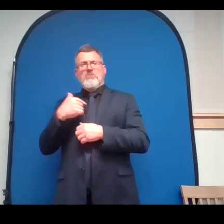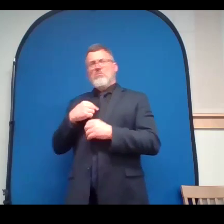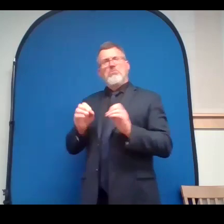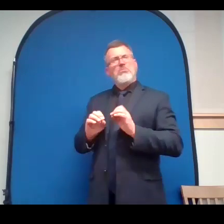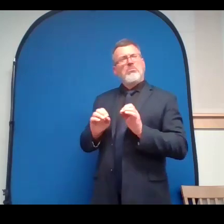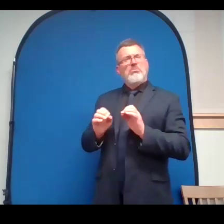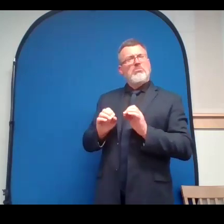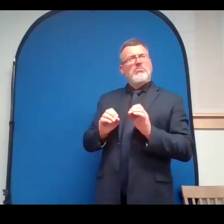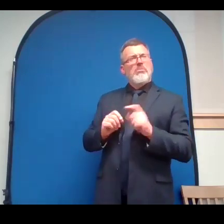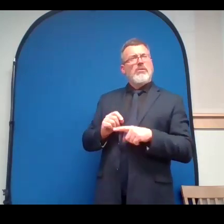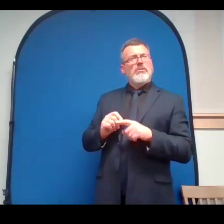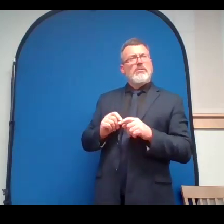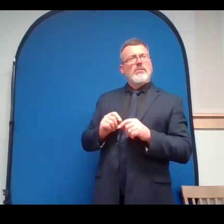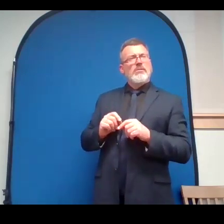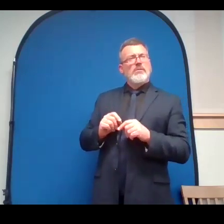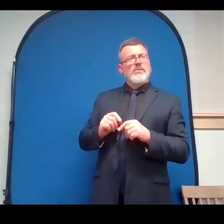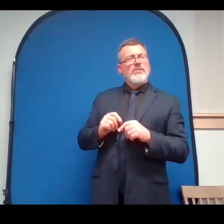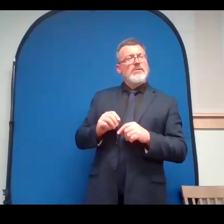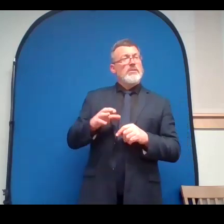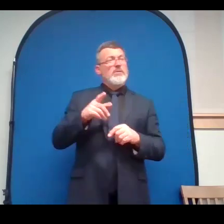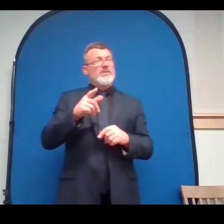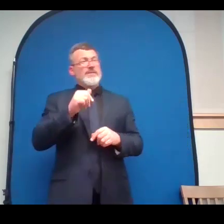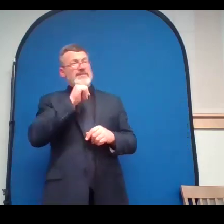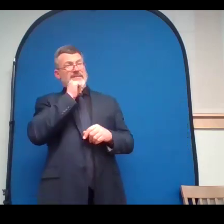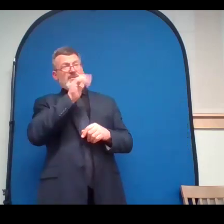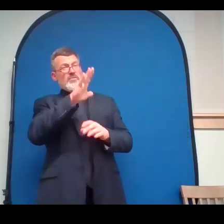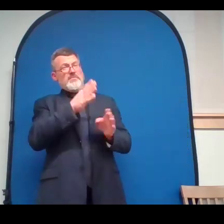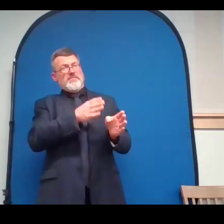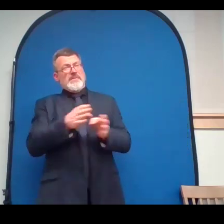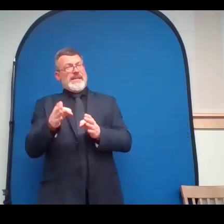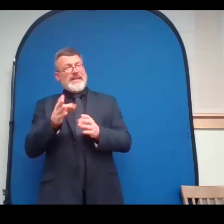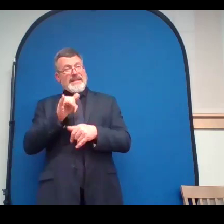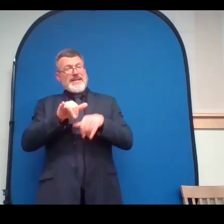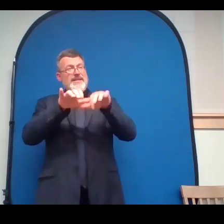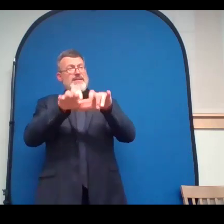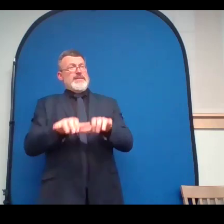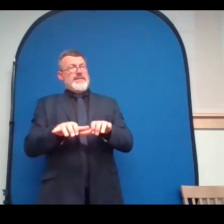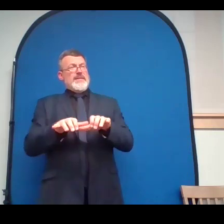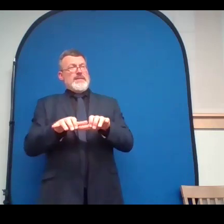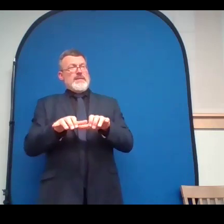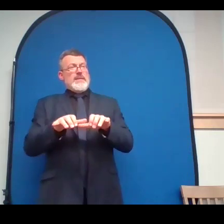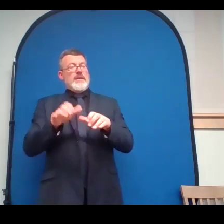effect converted into an affidavit for a search warrant, for a warrant for